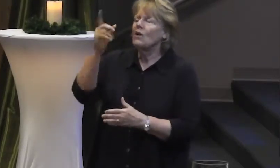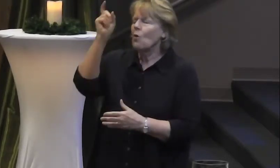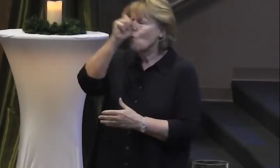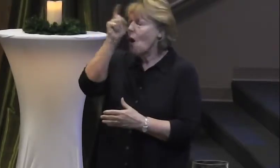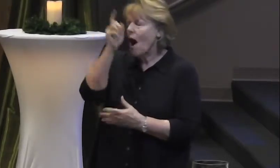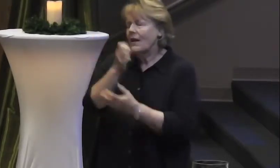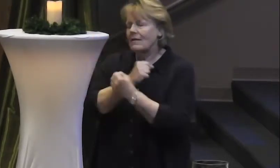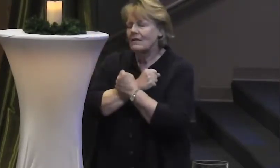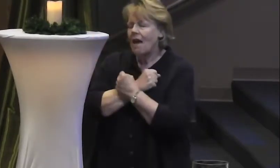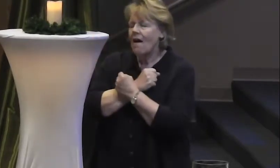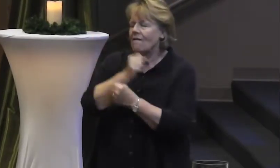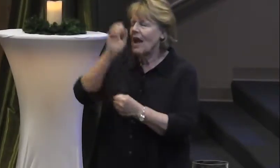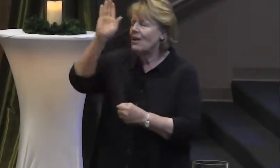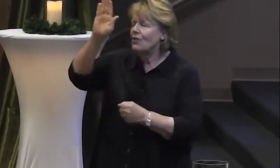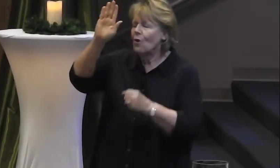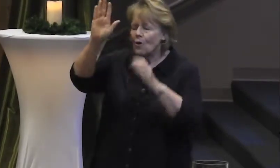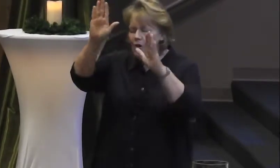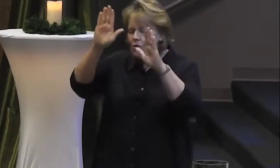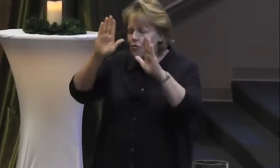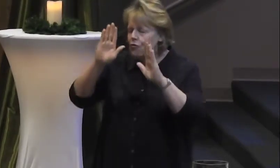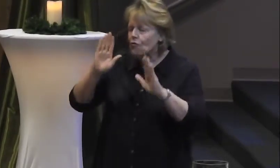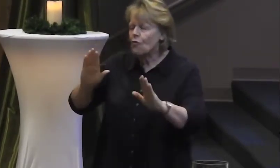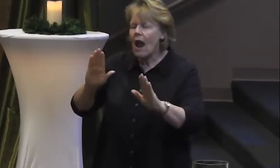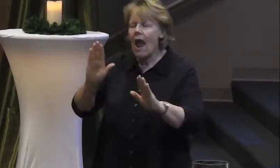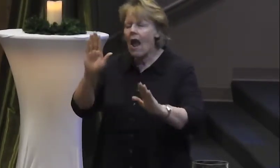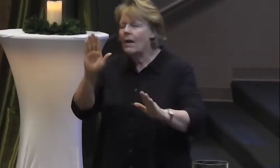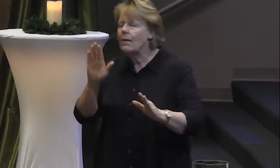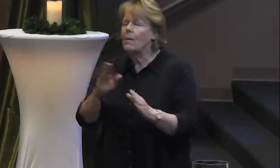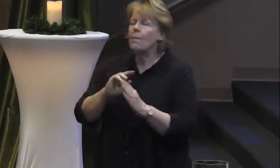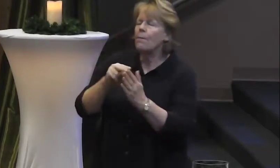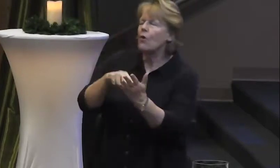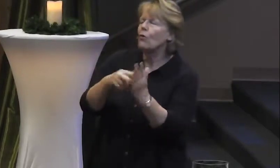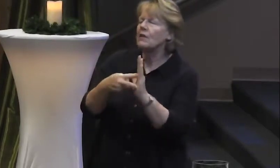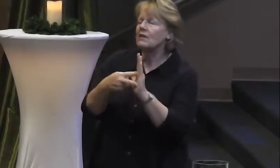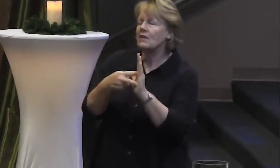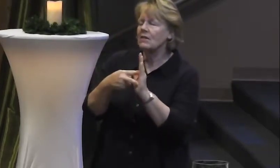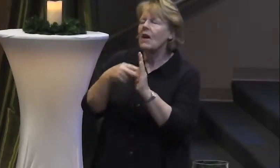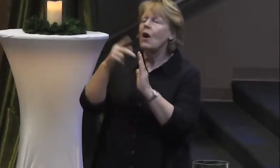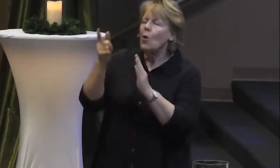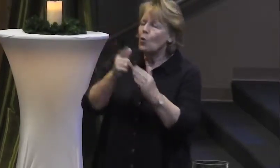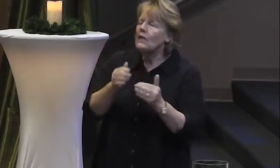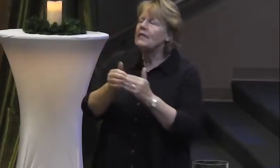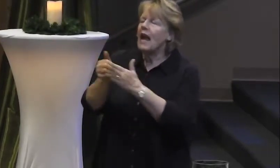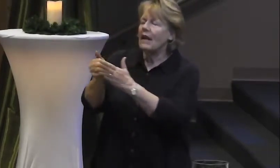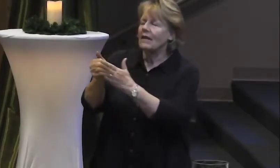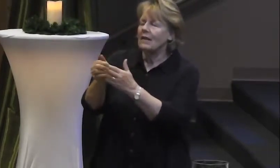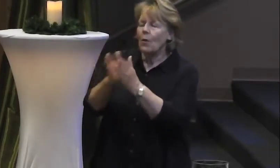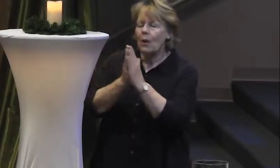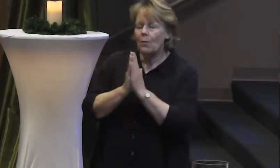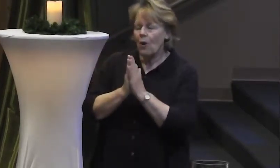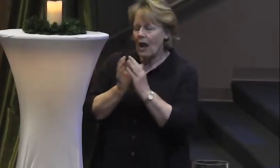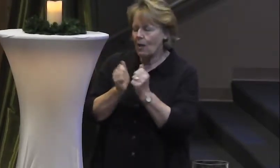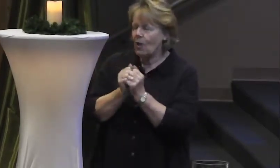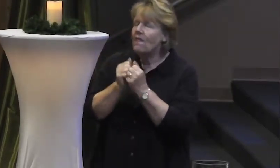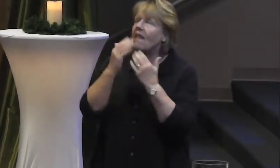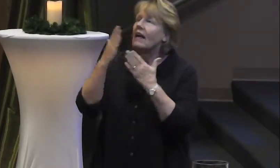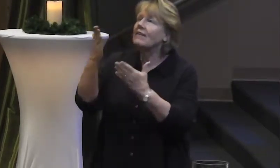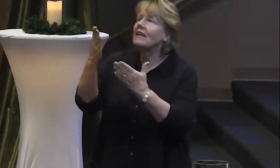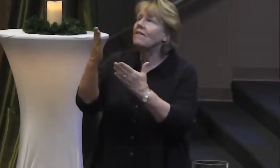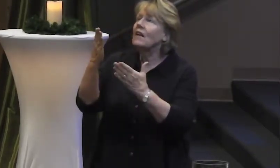your grand purposes would have us go. And we pray this with thanksgiving, expectation, in